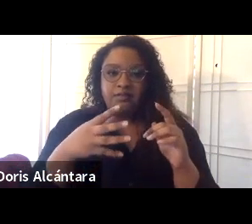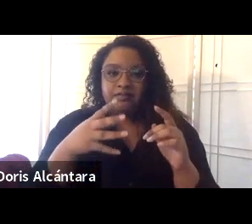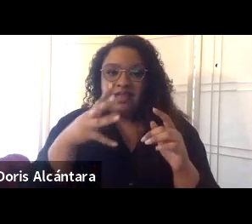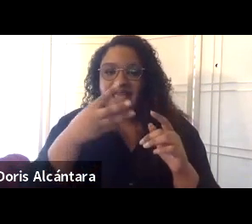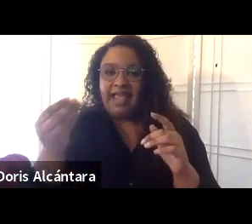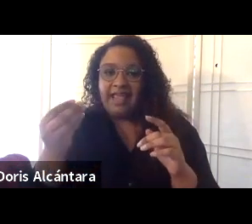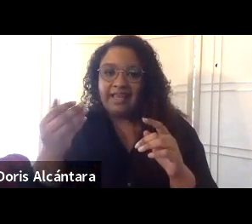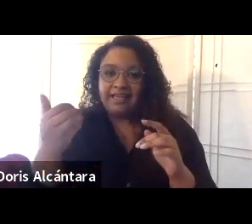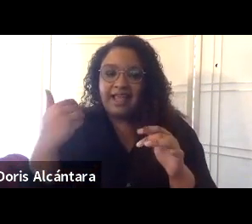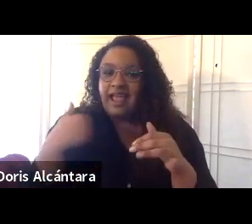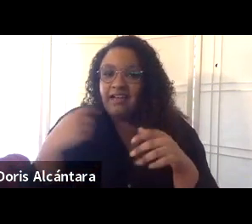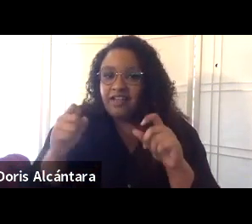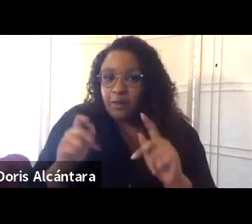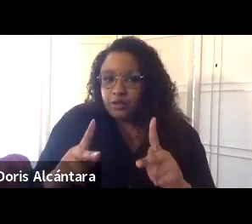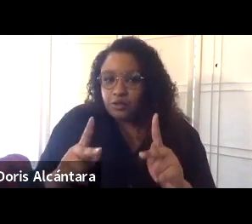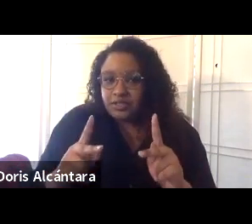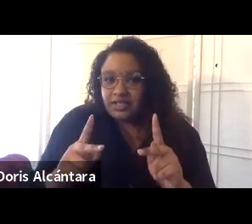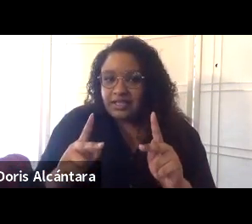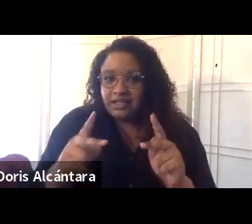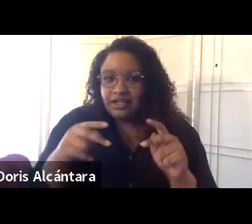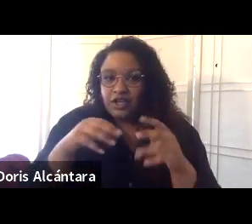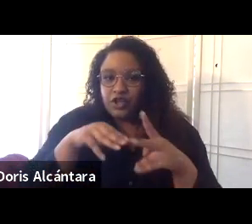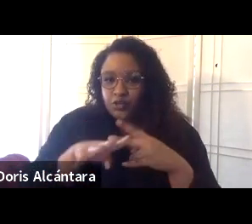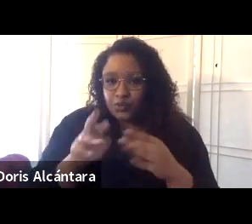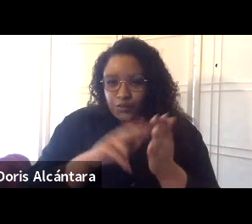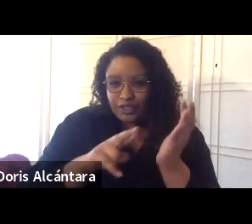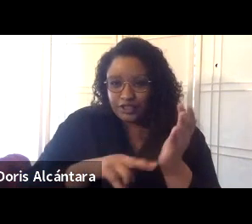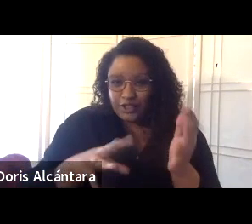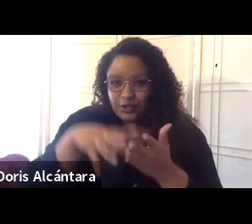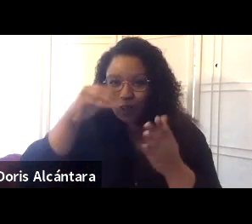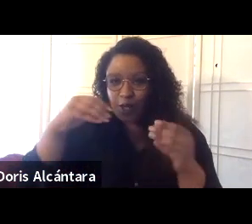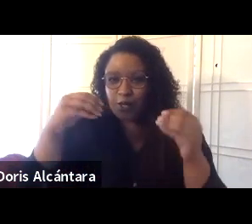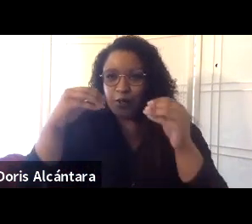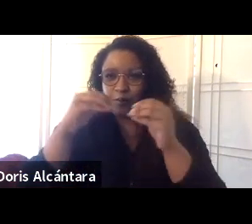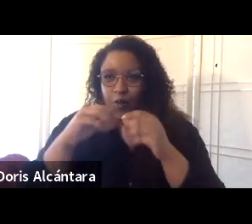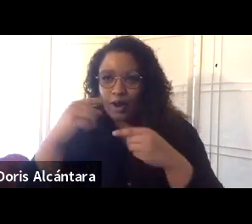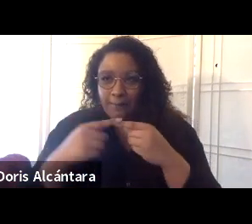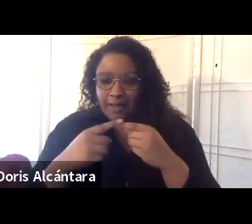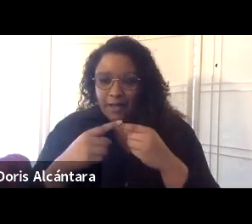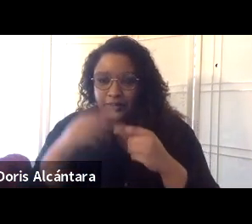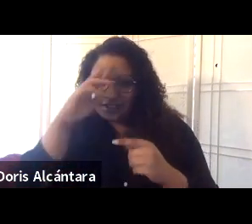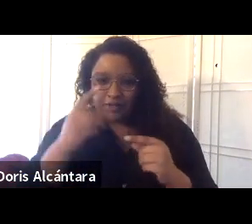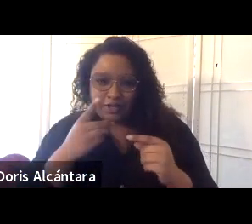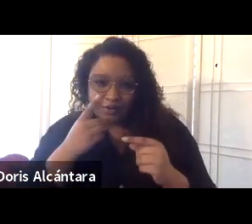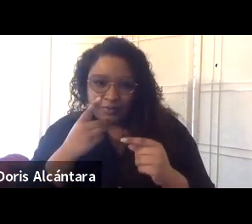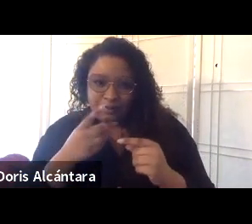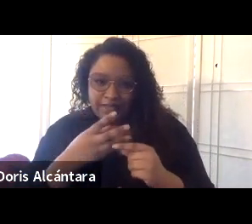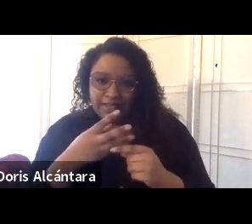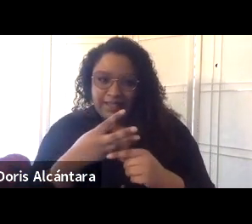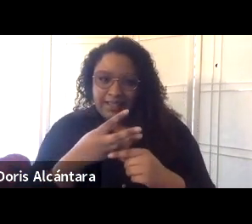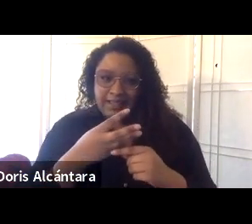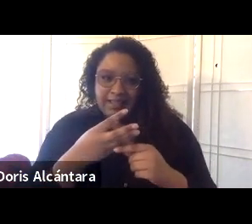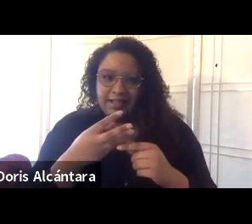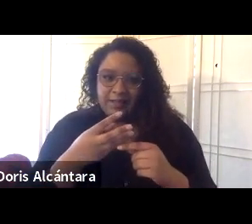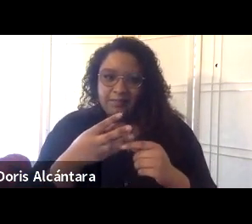the Dominican Republic. And also, I had the opportunity to do some research in terms